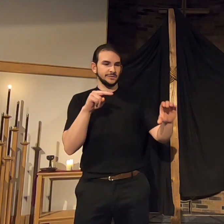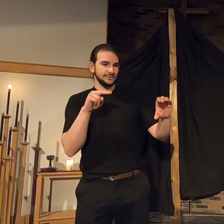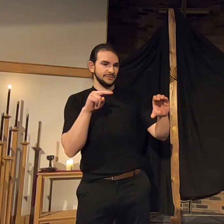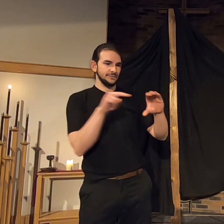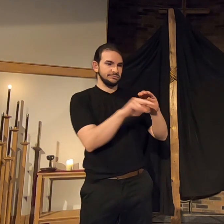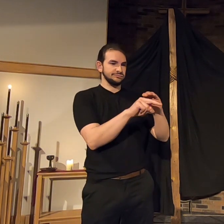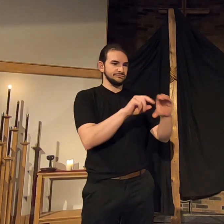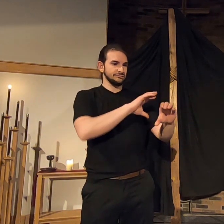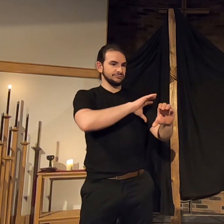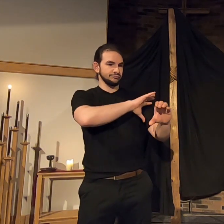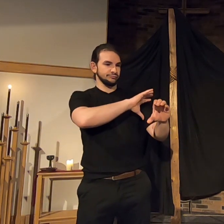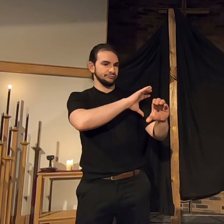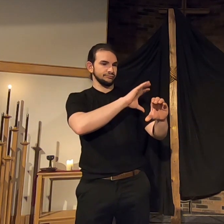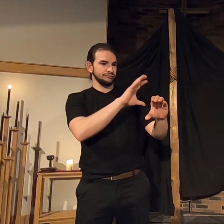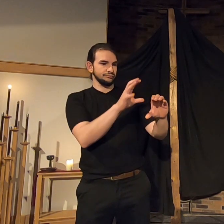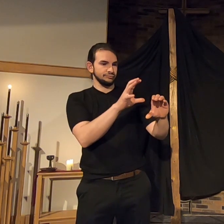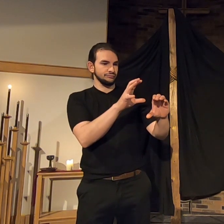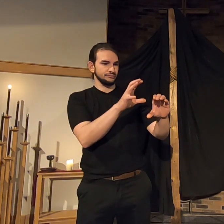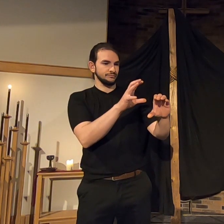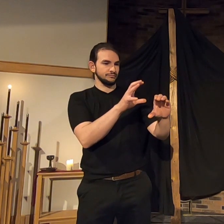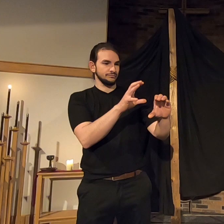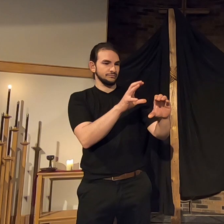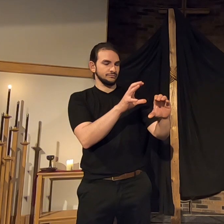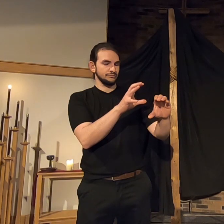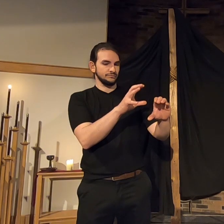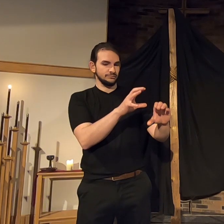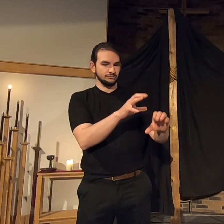and saw where the body was placed.